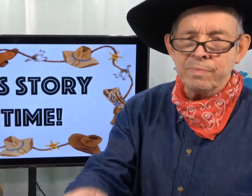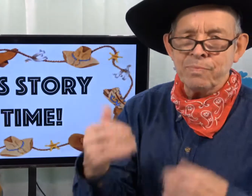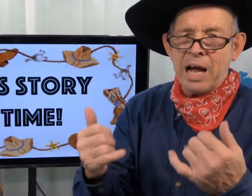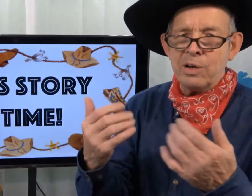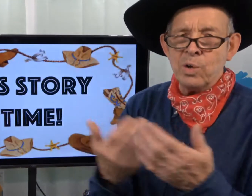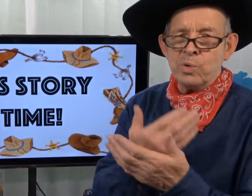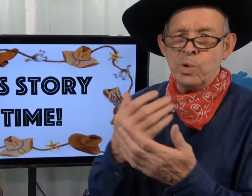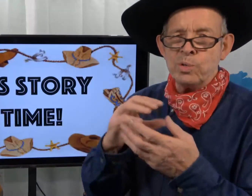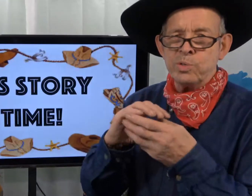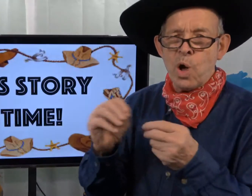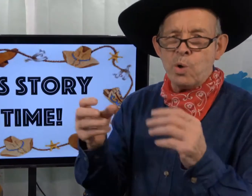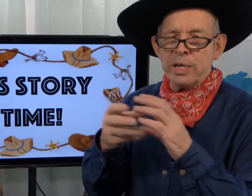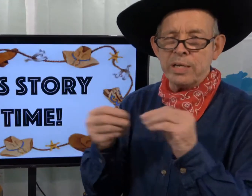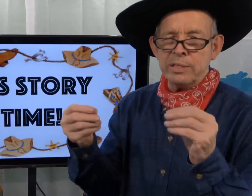Now, no sorry.